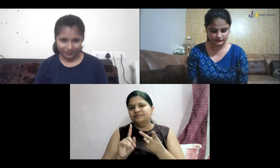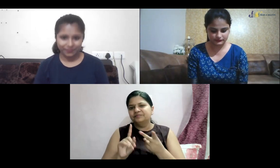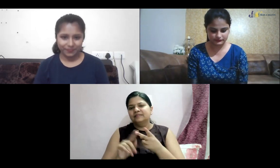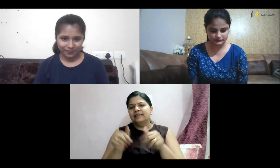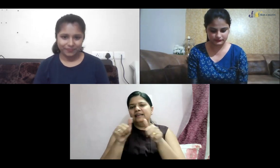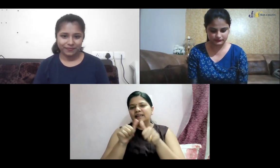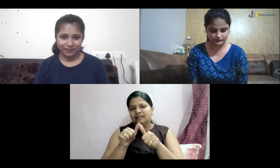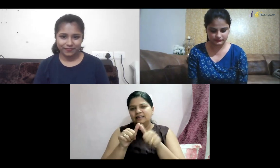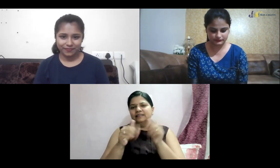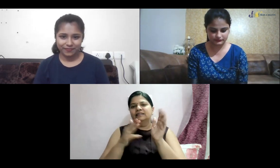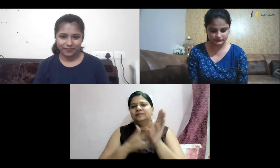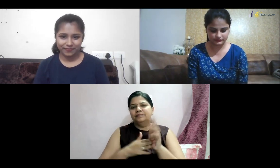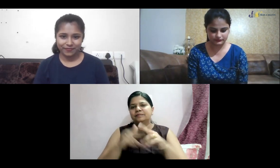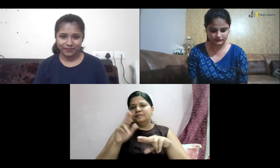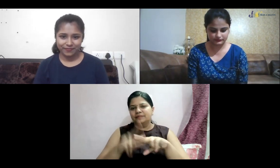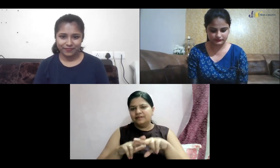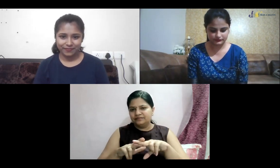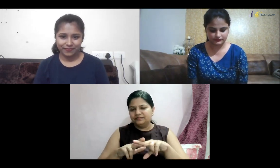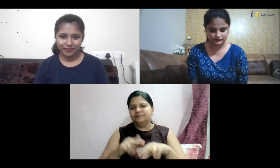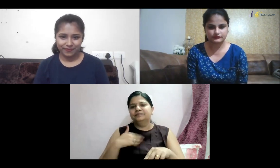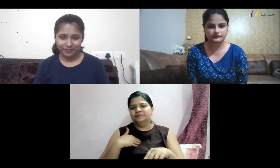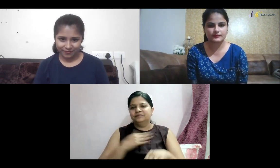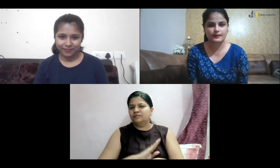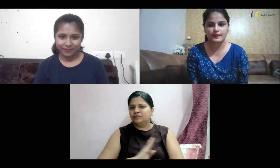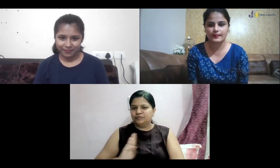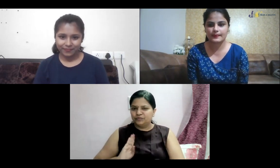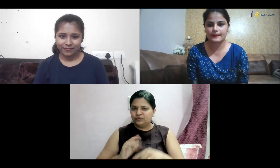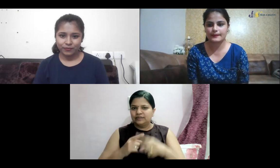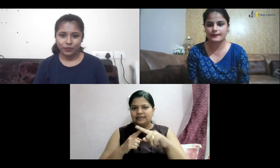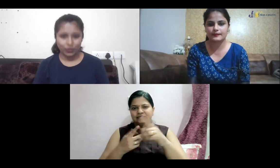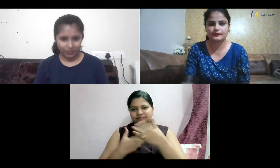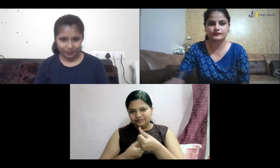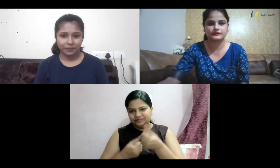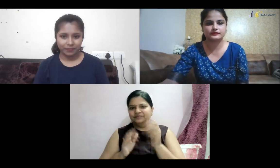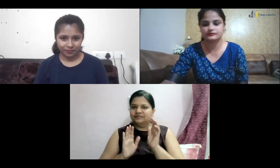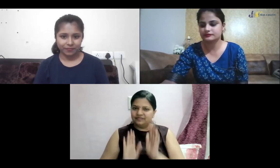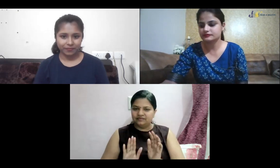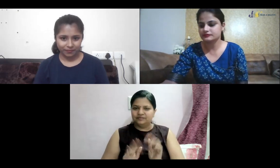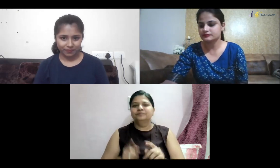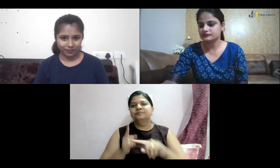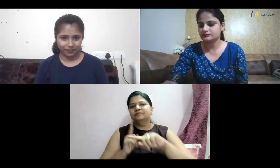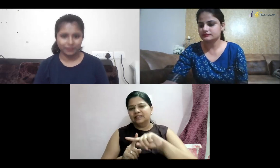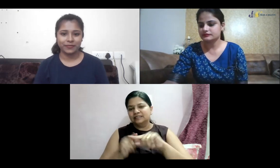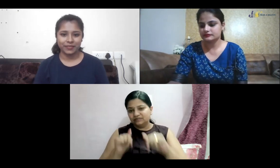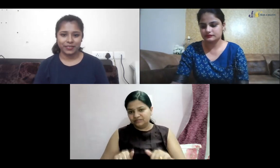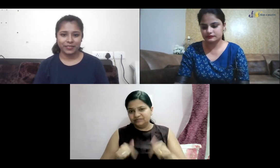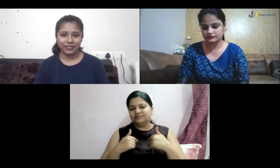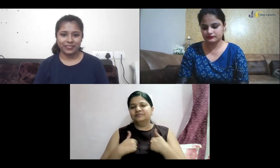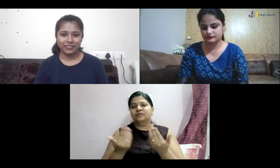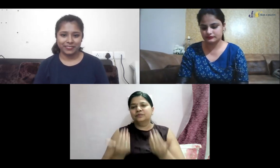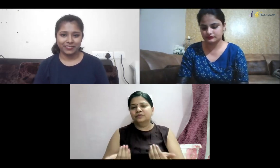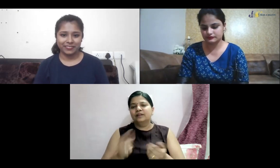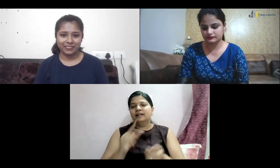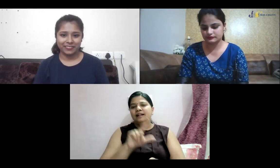been advocating for deaf rights, and I'm also the trustee of AMF Access Mantra Foundation.